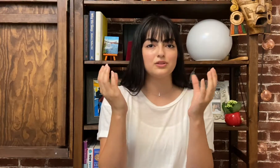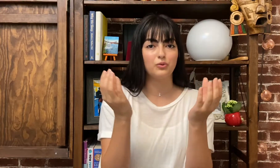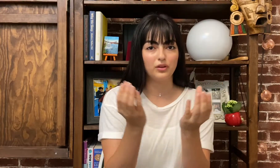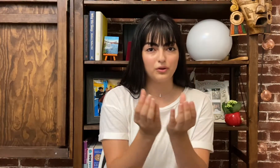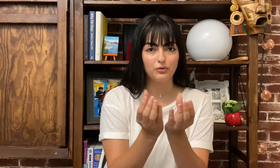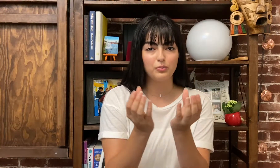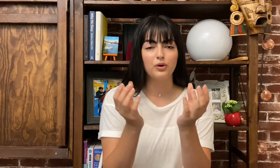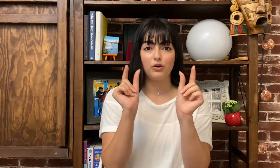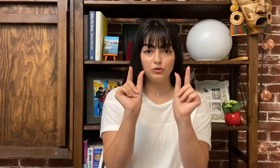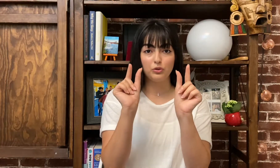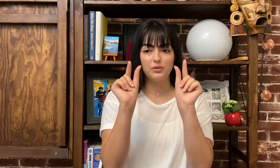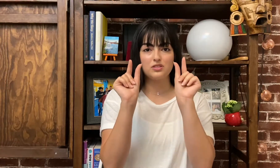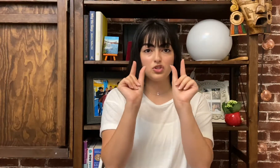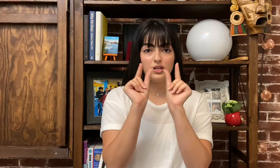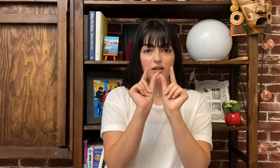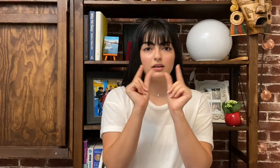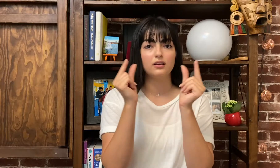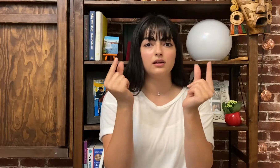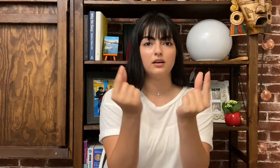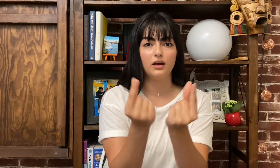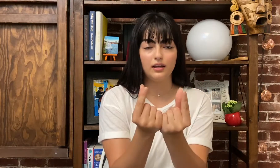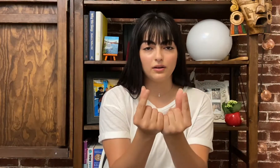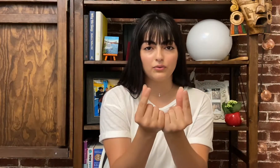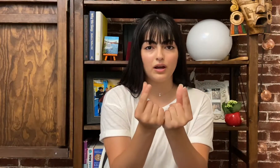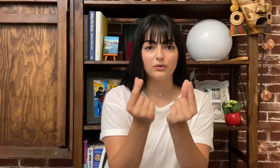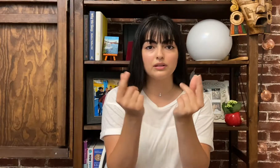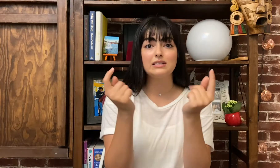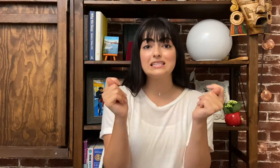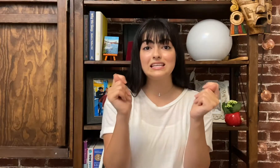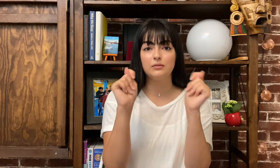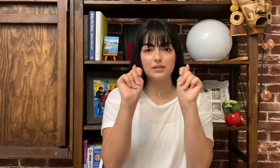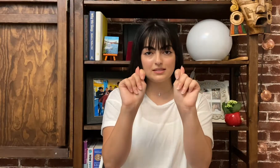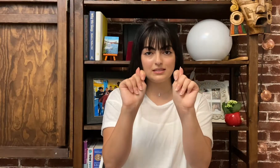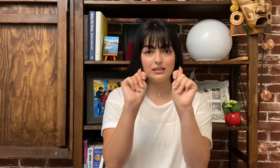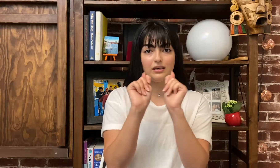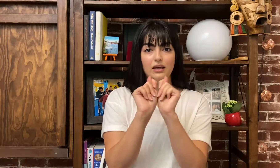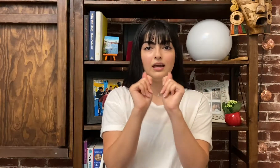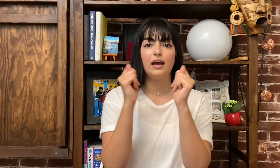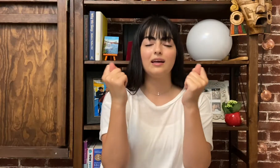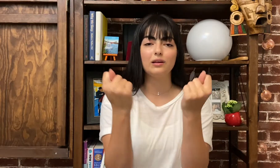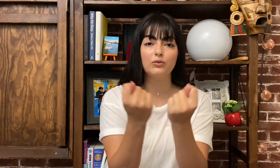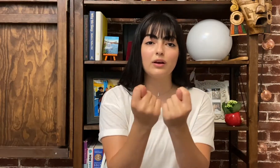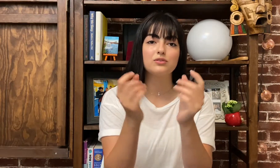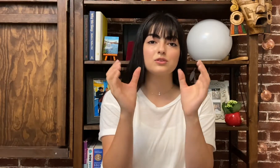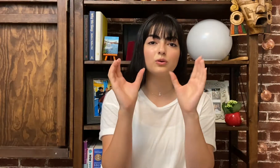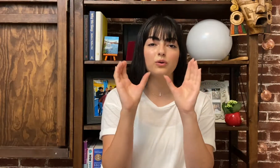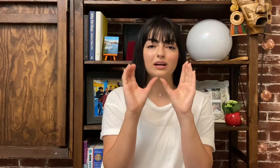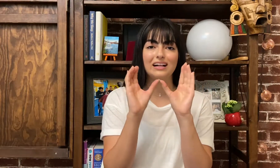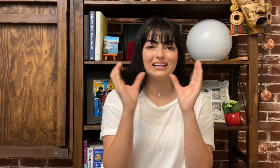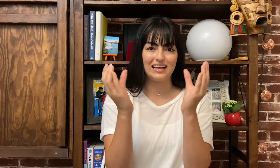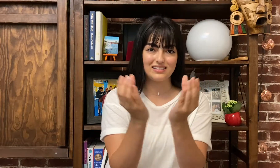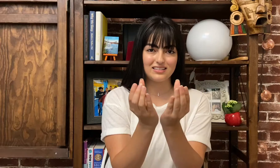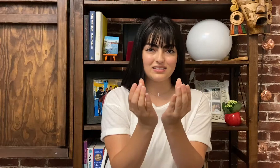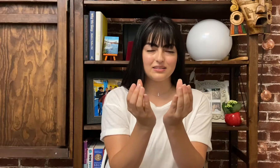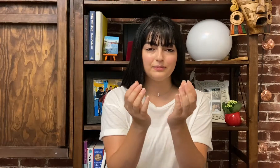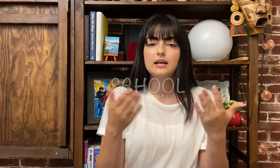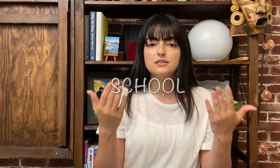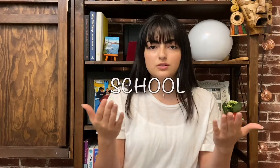with a group. Group is G and around. Team is T and around. So classes.